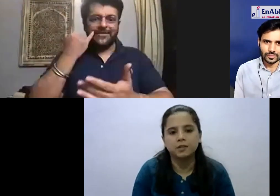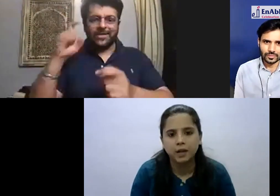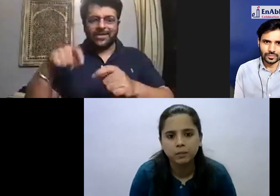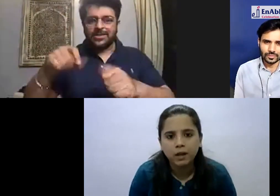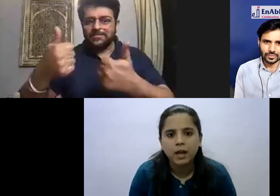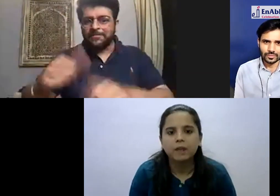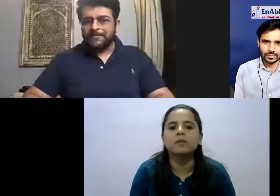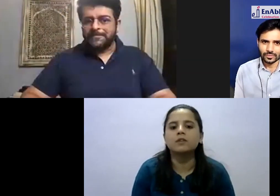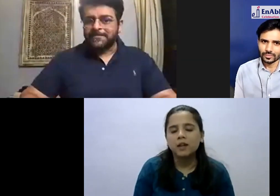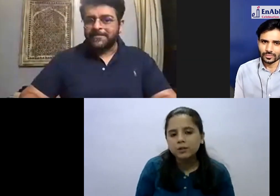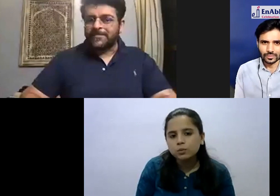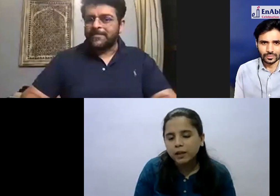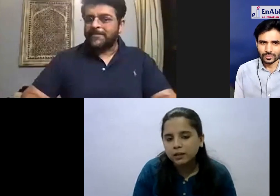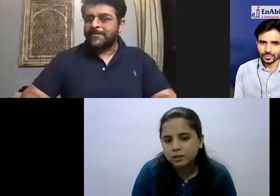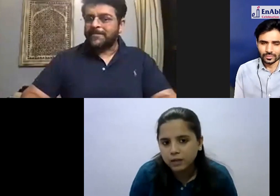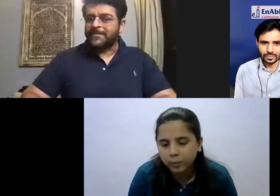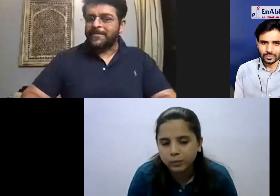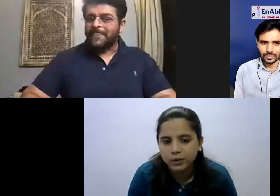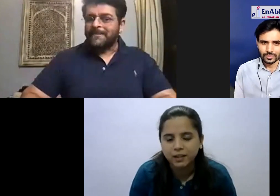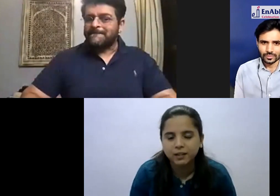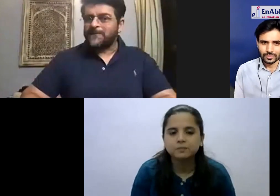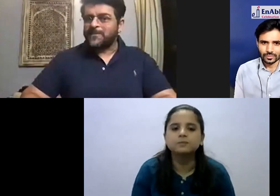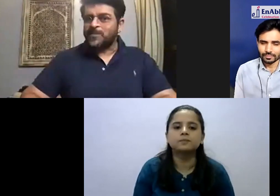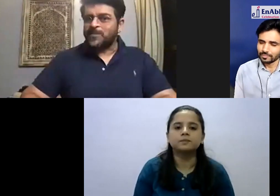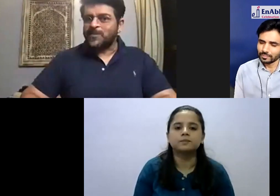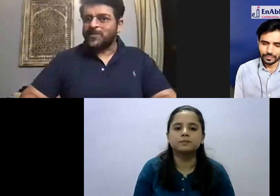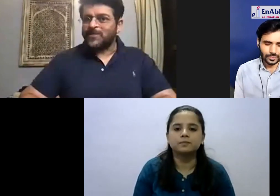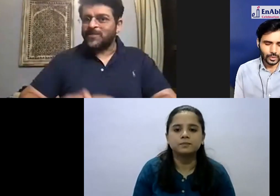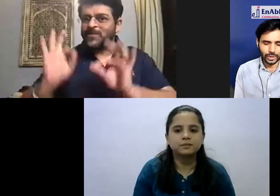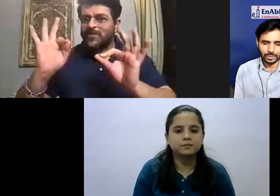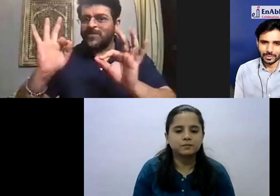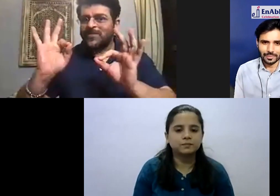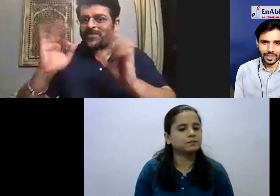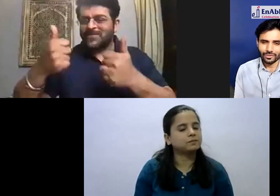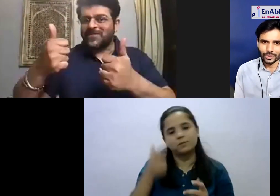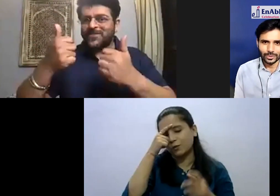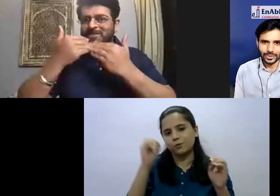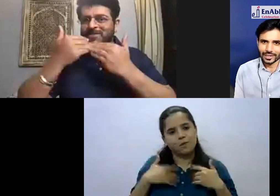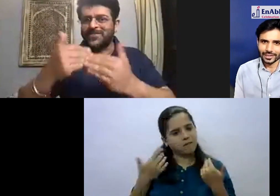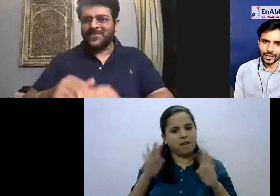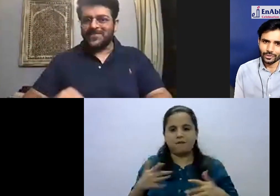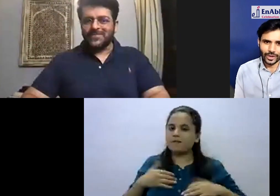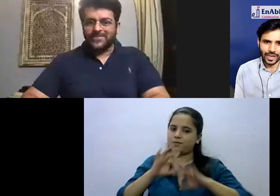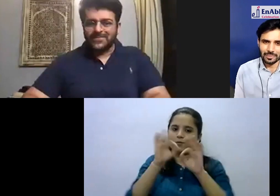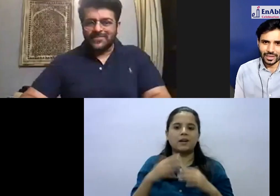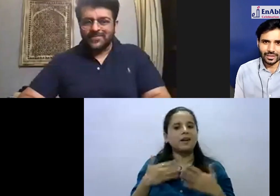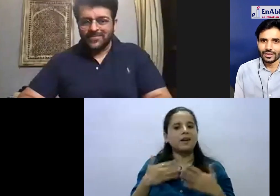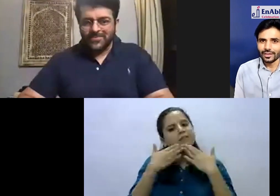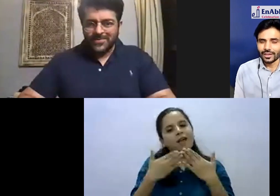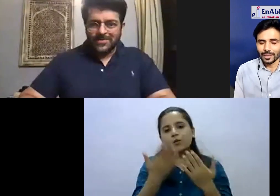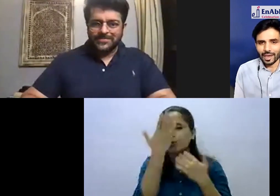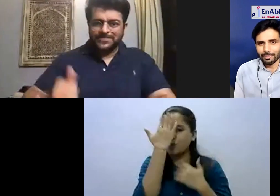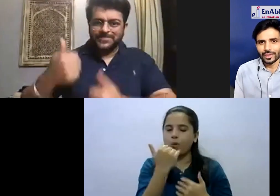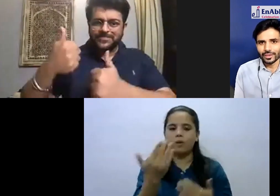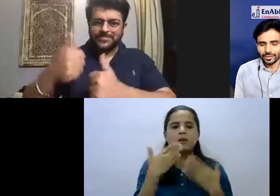your Instagram, and we will try to make it happen once again. No problem. I'm there for you. And thank you for having me.